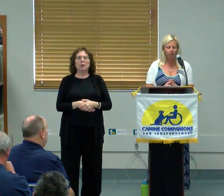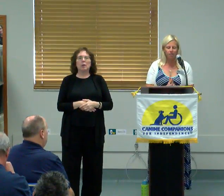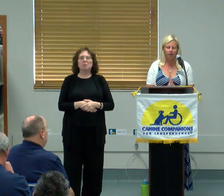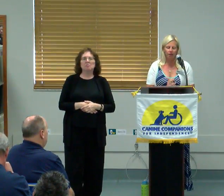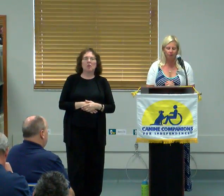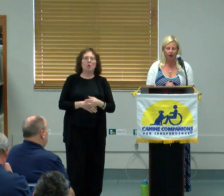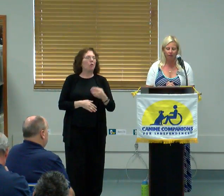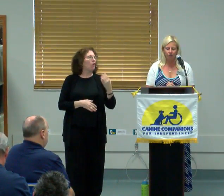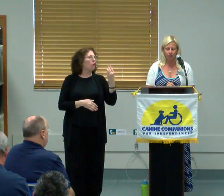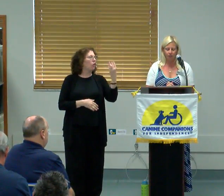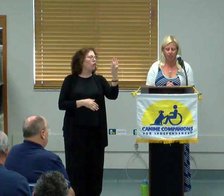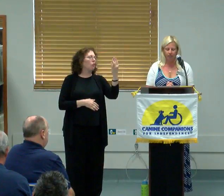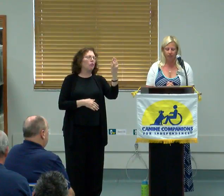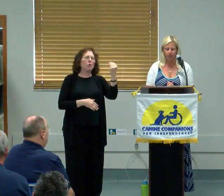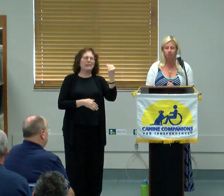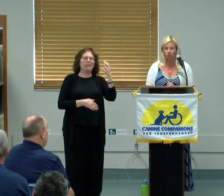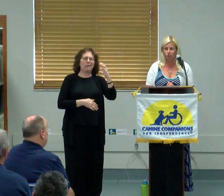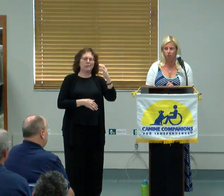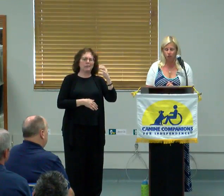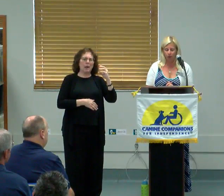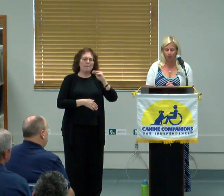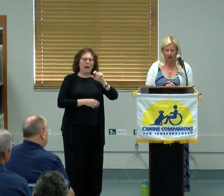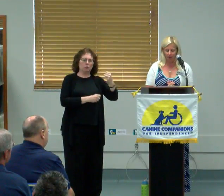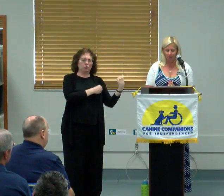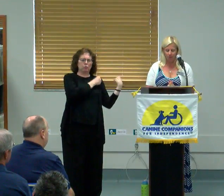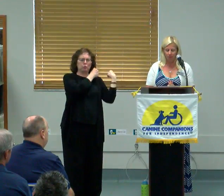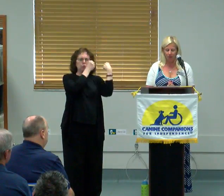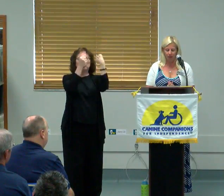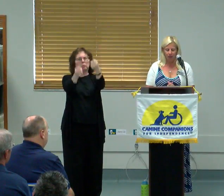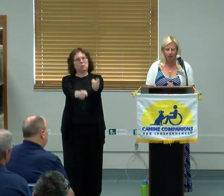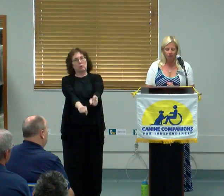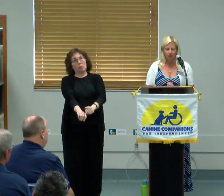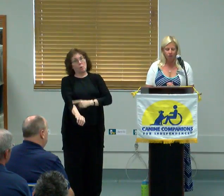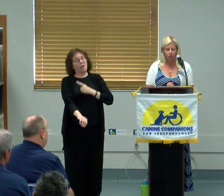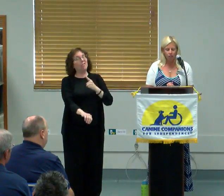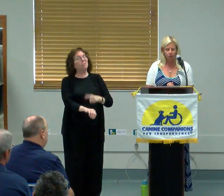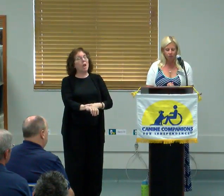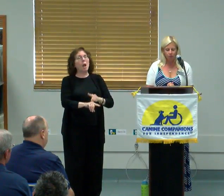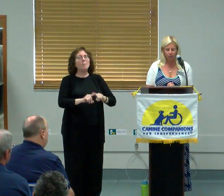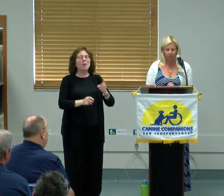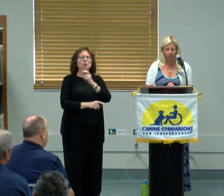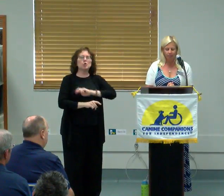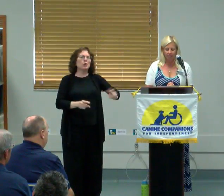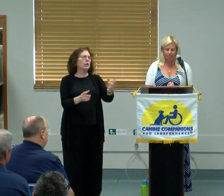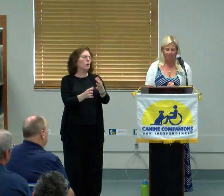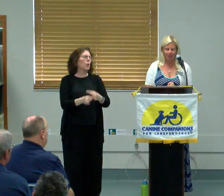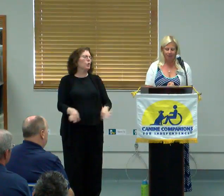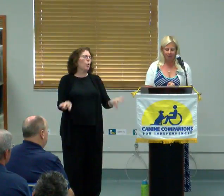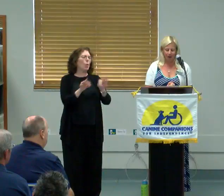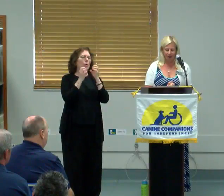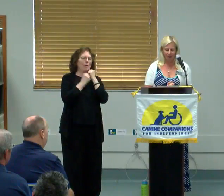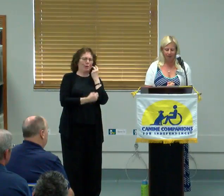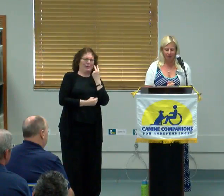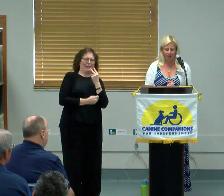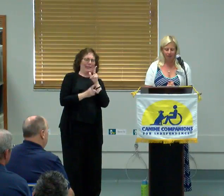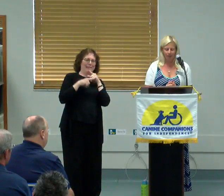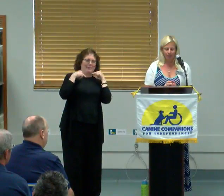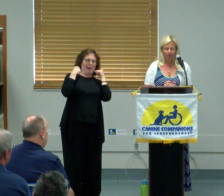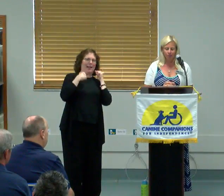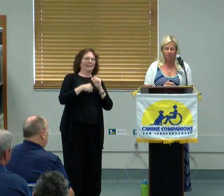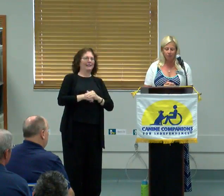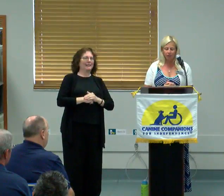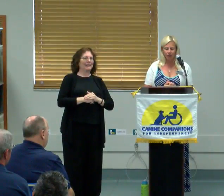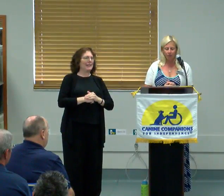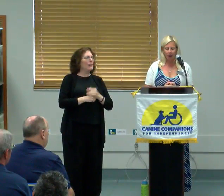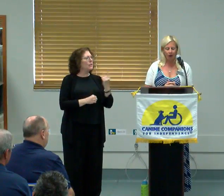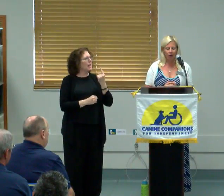Over 1,400 miles driven, it sure took a while, but the journey was worth it to see her smile.